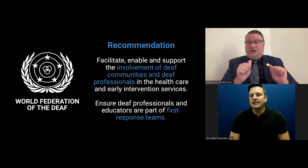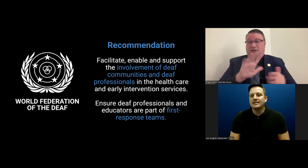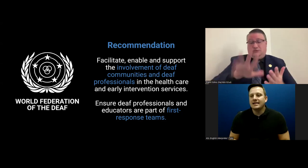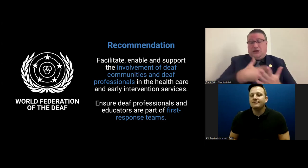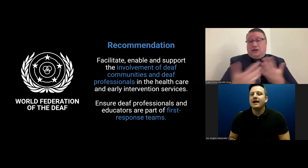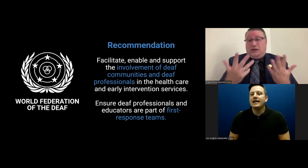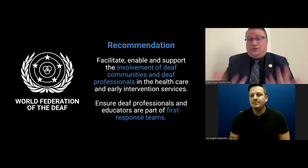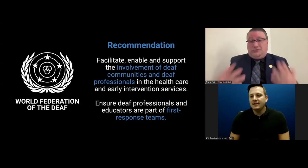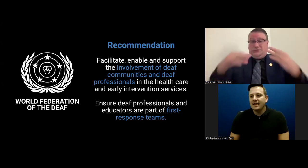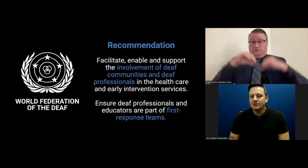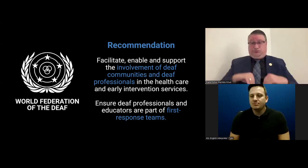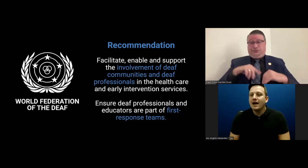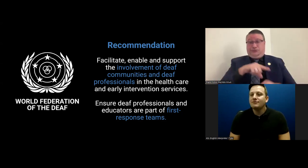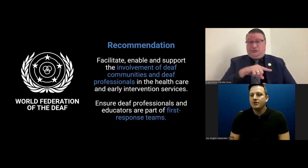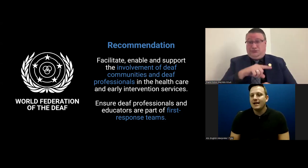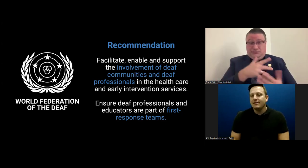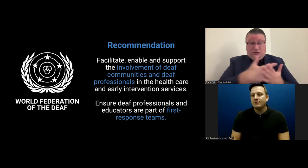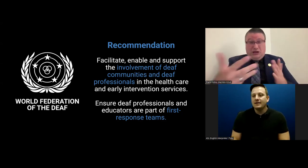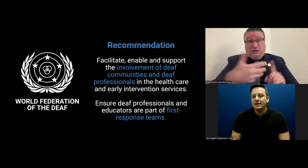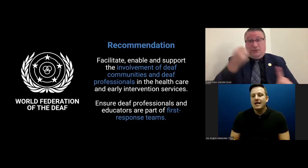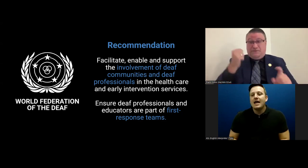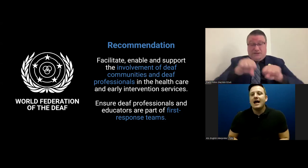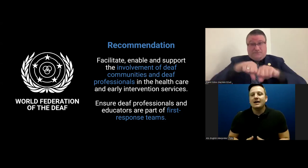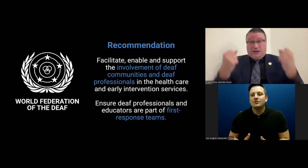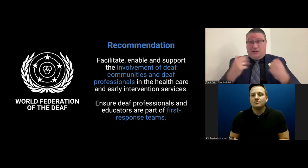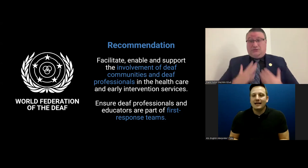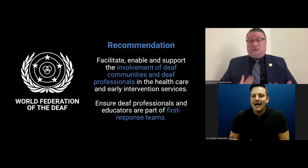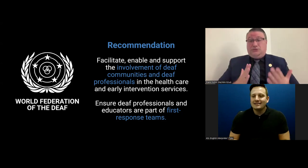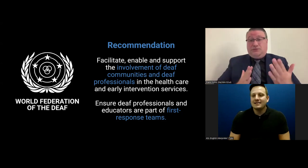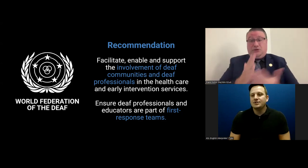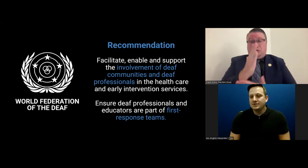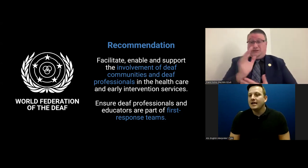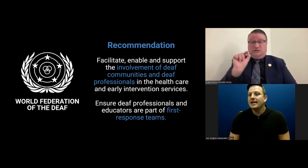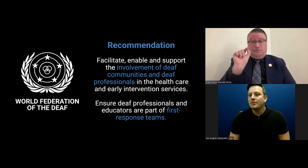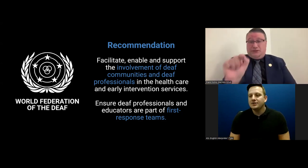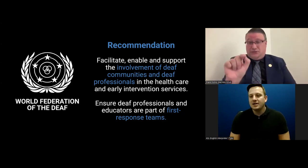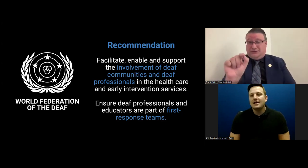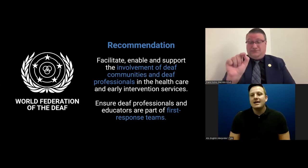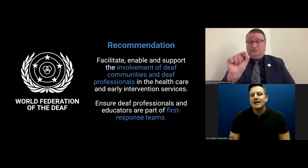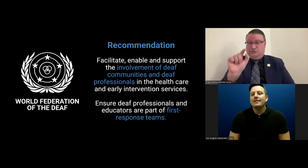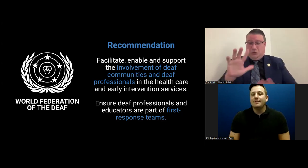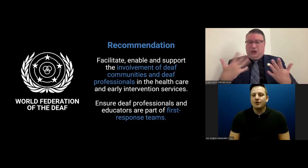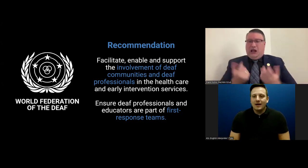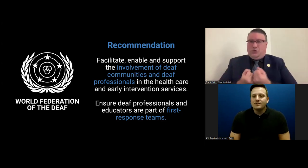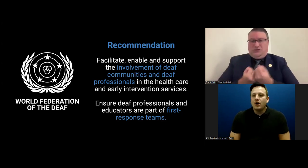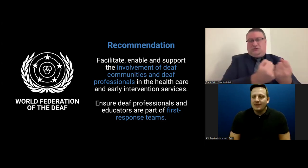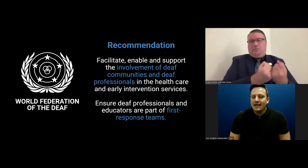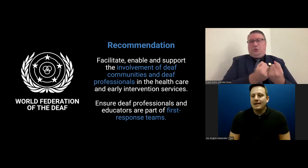is identified as being language deprived or not having ready access to sign language, that their rights are then able